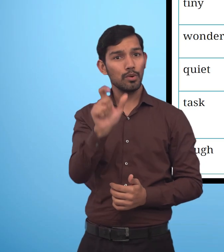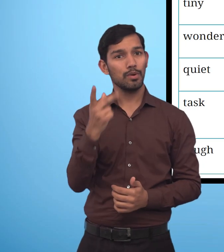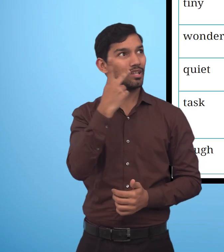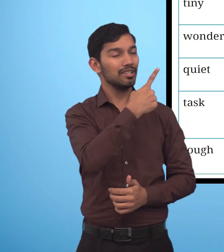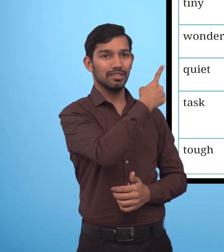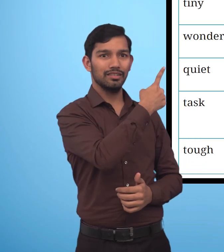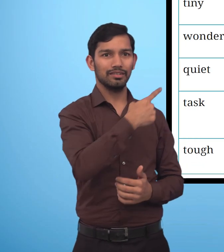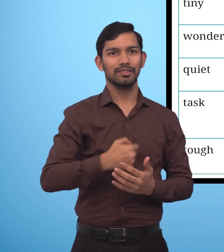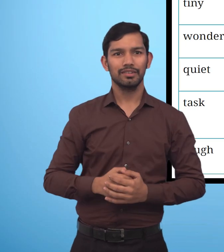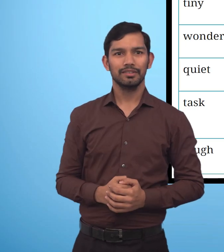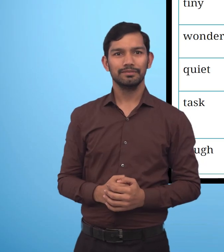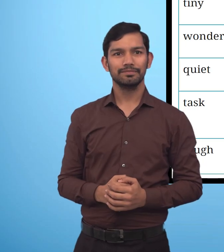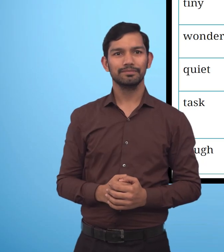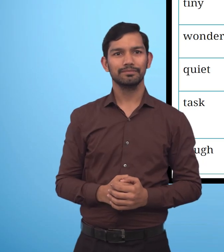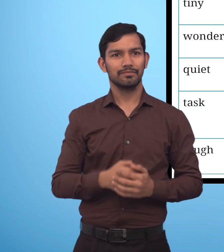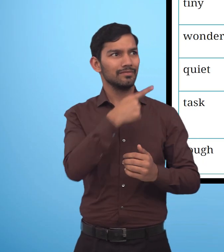Column A word.